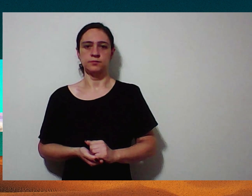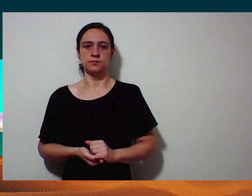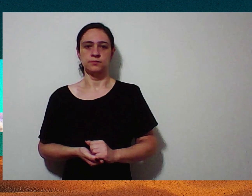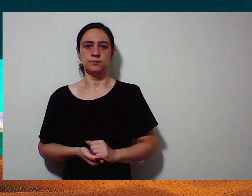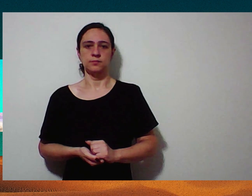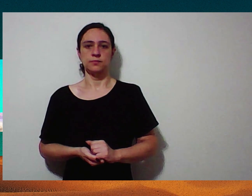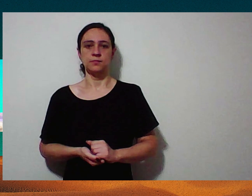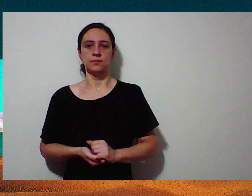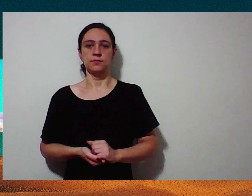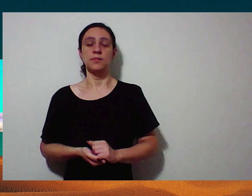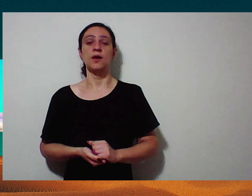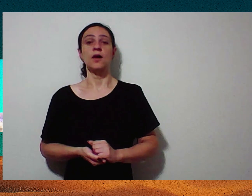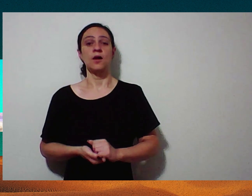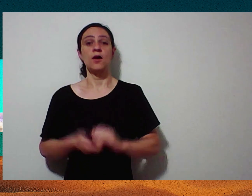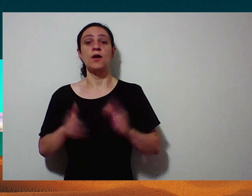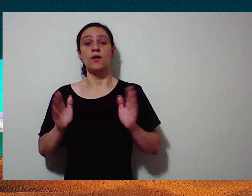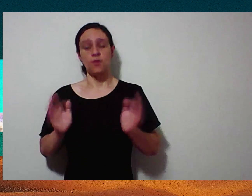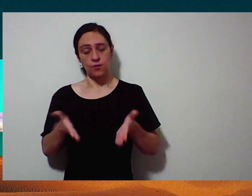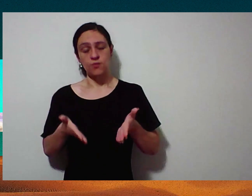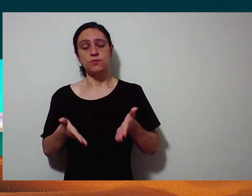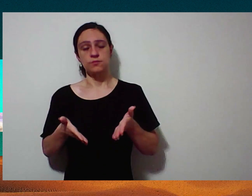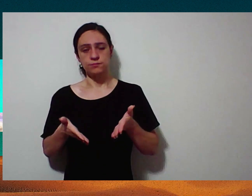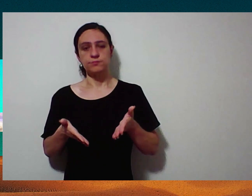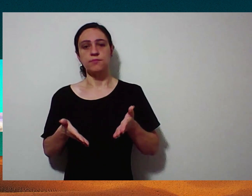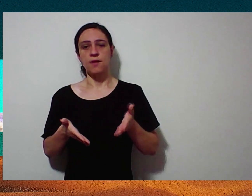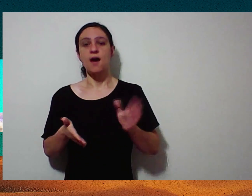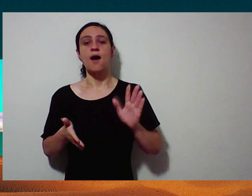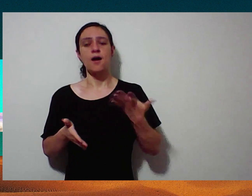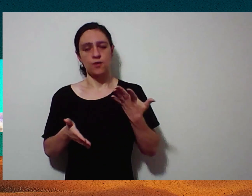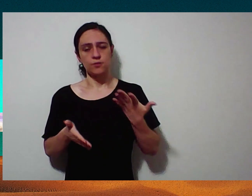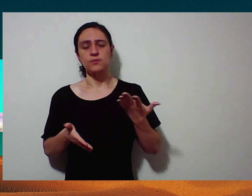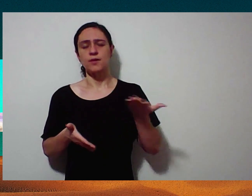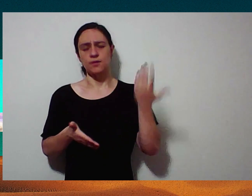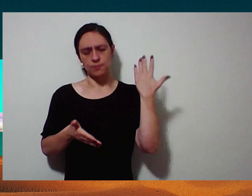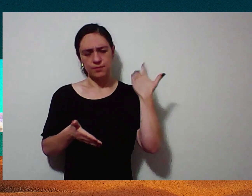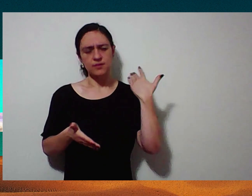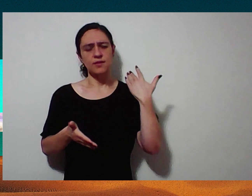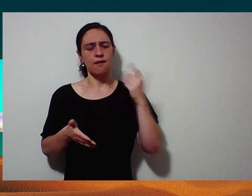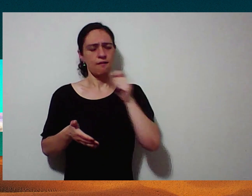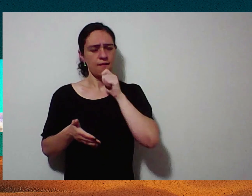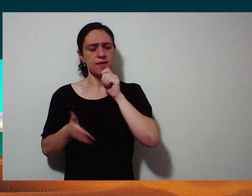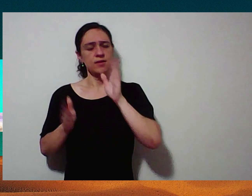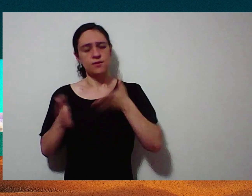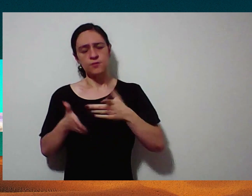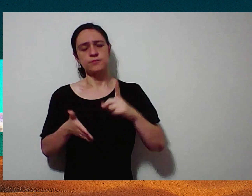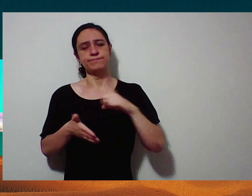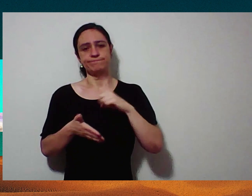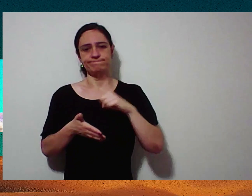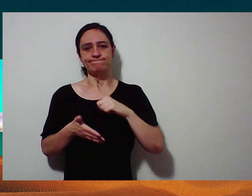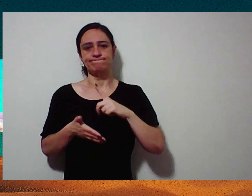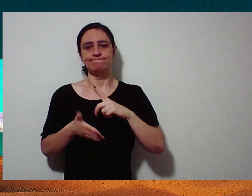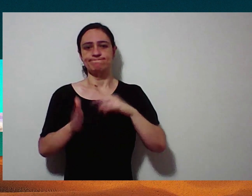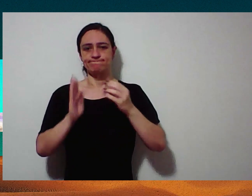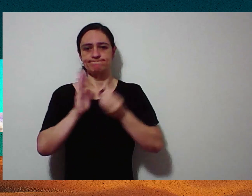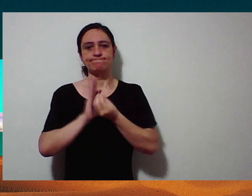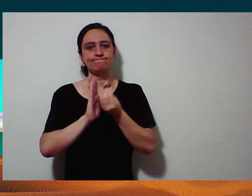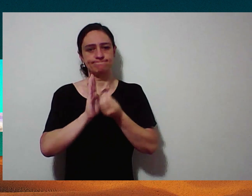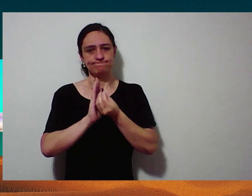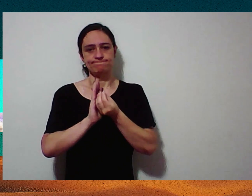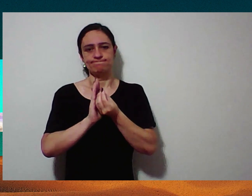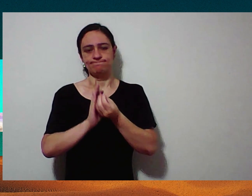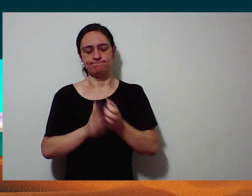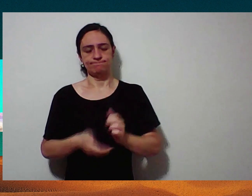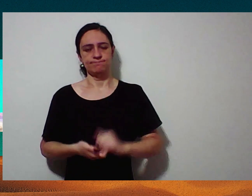infelizmente, aconteceu na história da igreja e acontece hoje também. Saints, unfortunately, this happened in the church history and